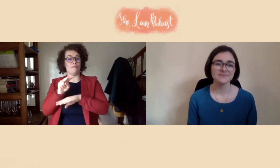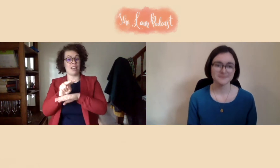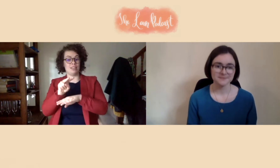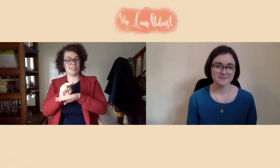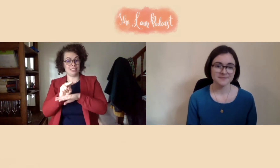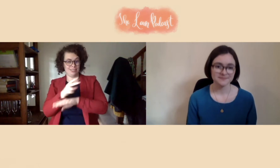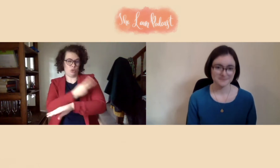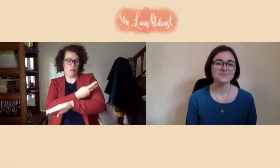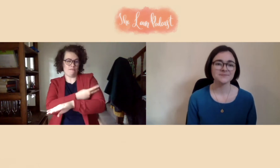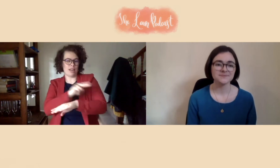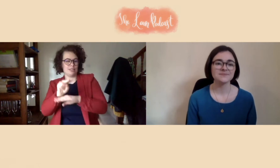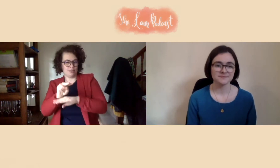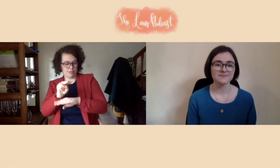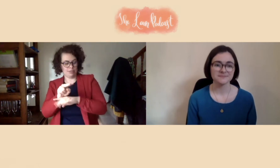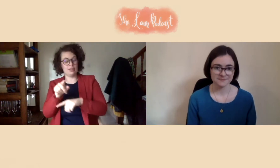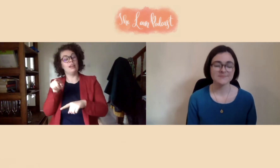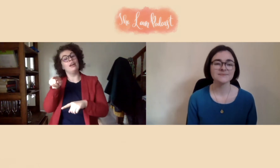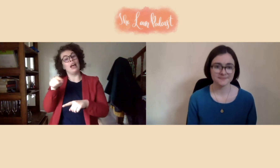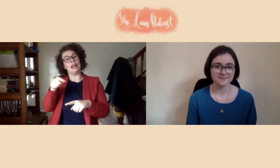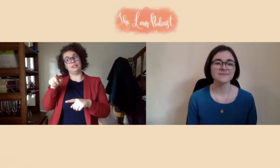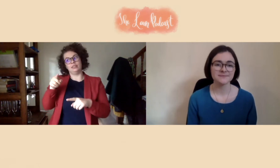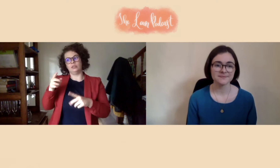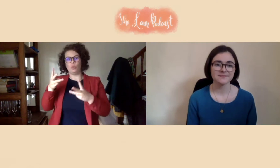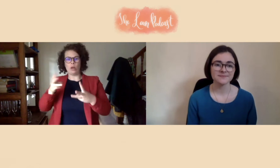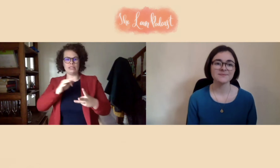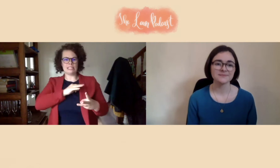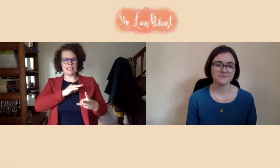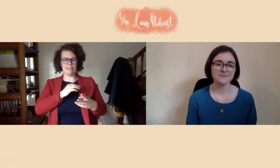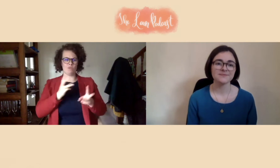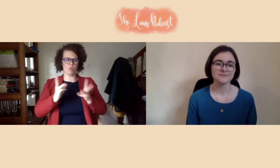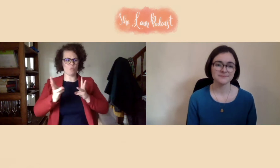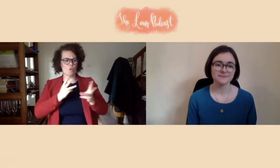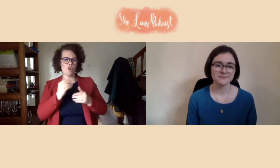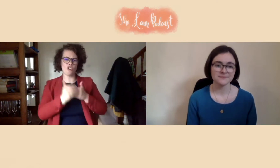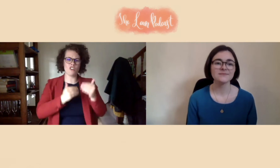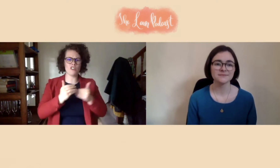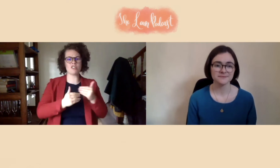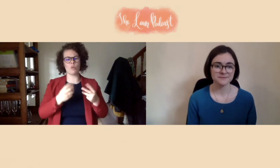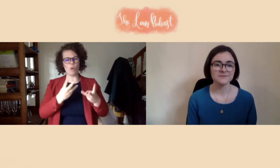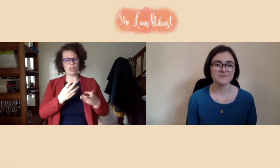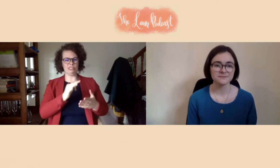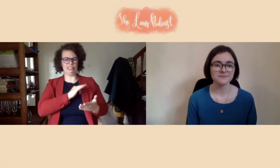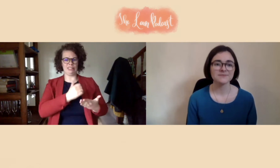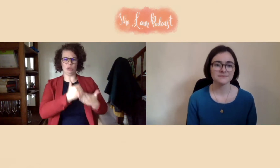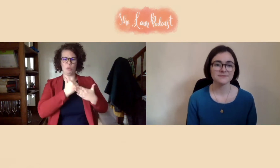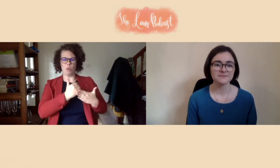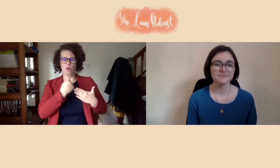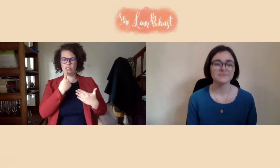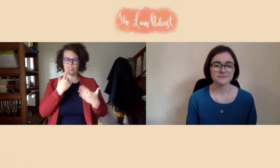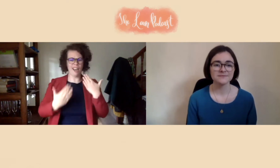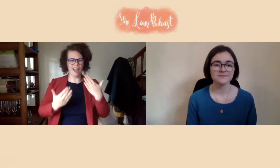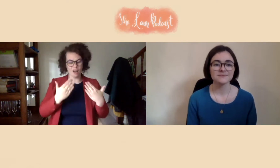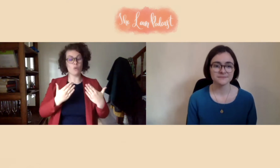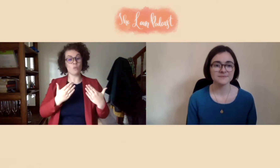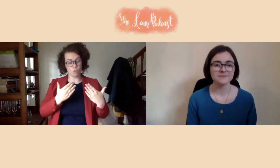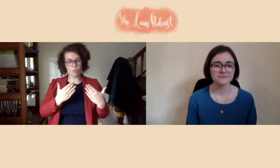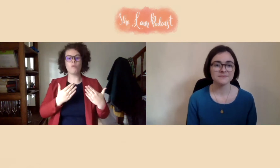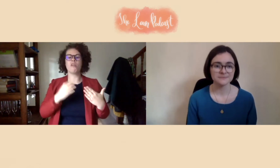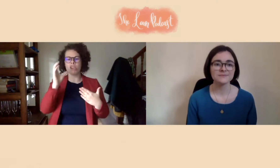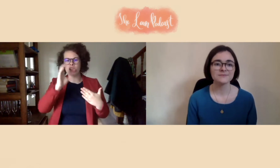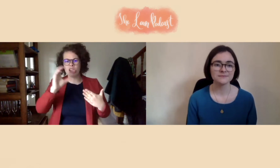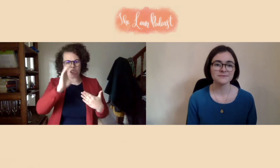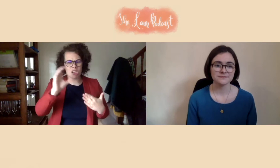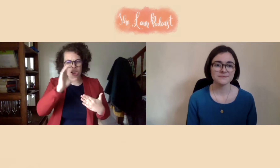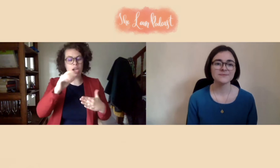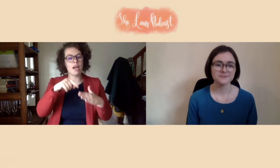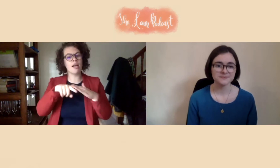supervision and wanted to support her work as an interpreter, so looked for supervision and basically came into this